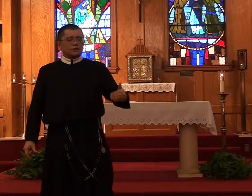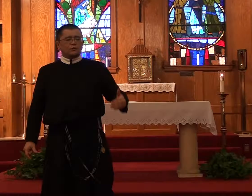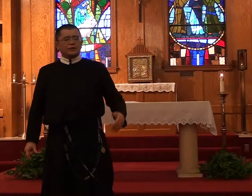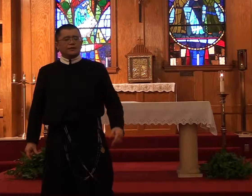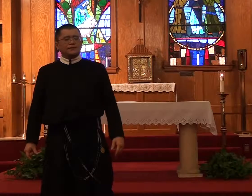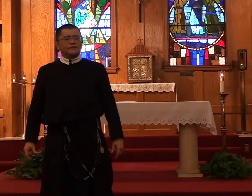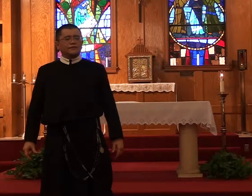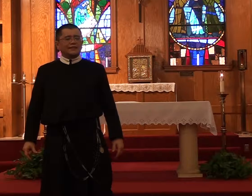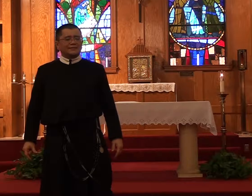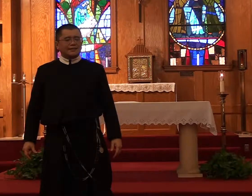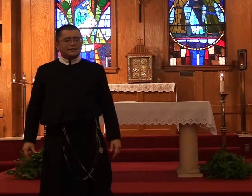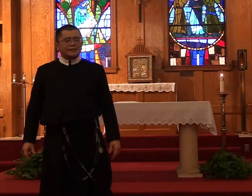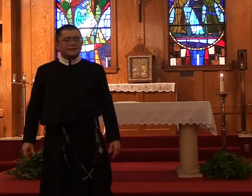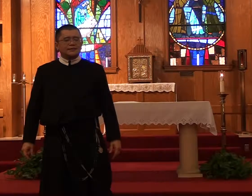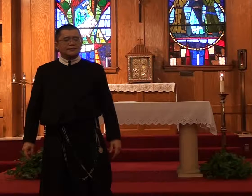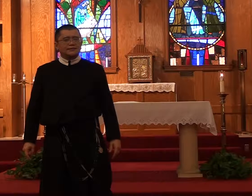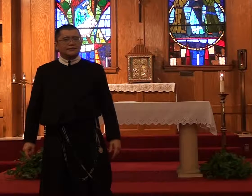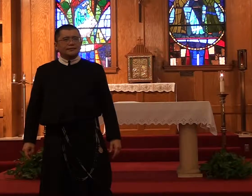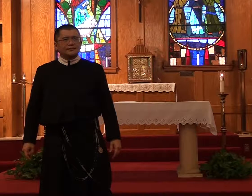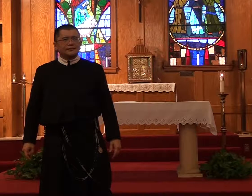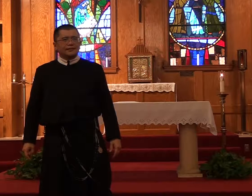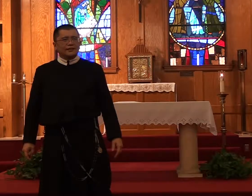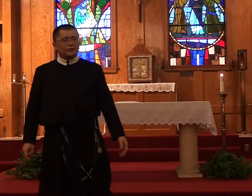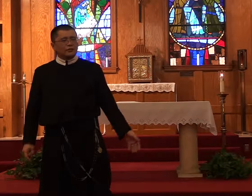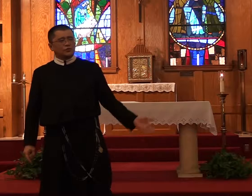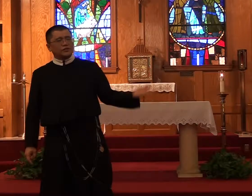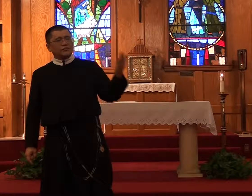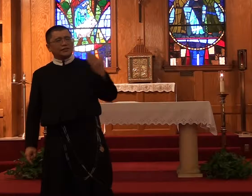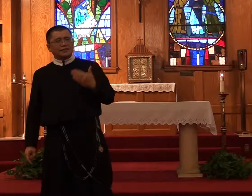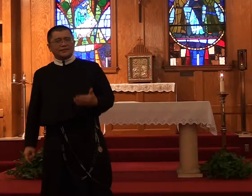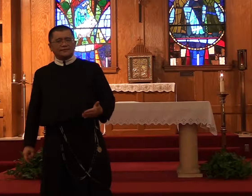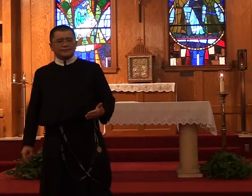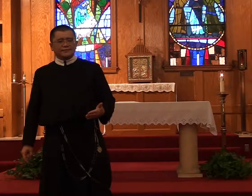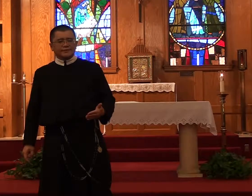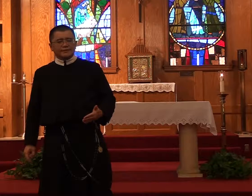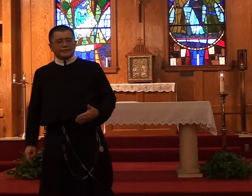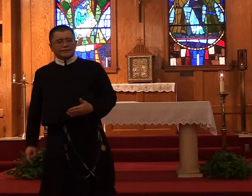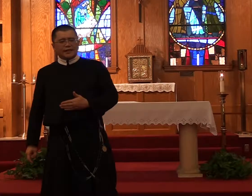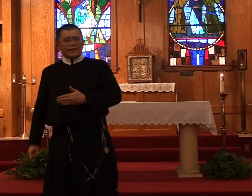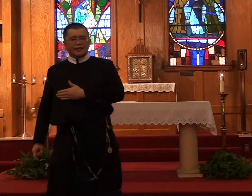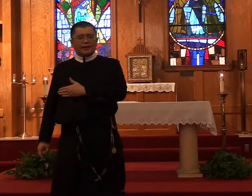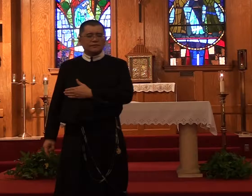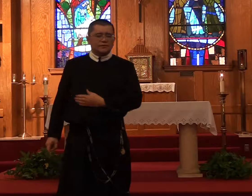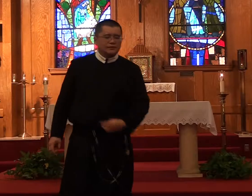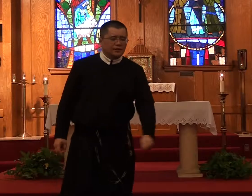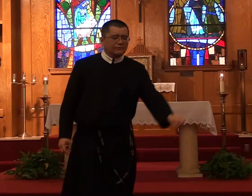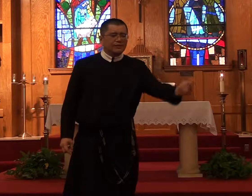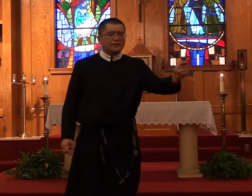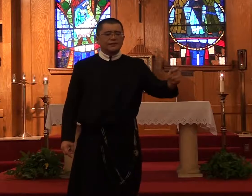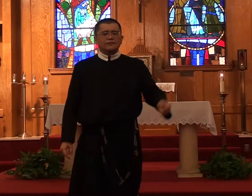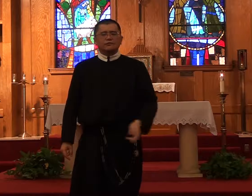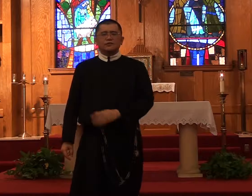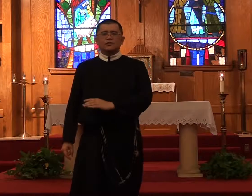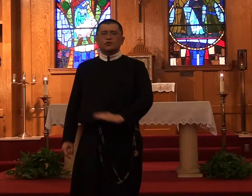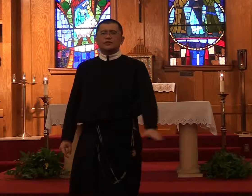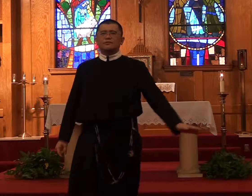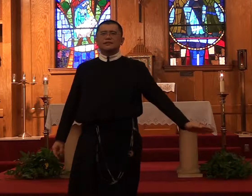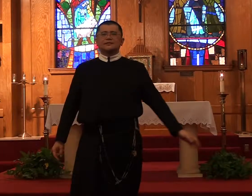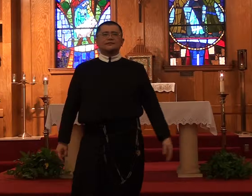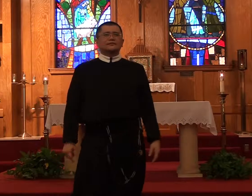you work, and you feel exhausted, okay, you work 24/7, and He comes immediately within 20 minutes, you come